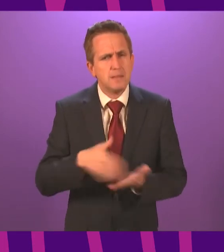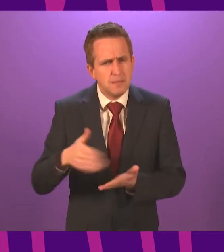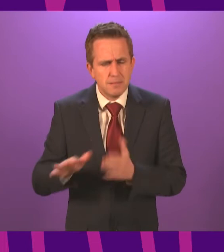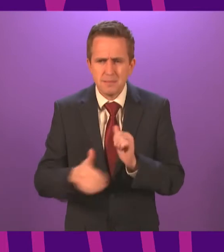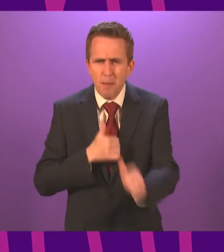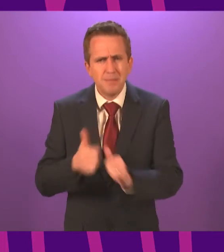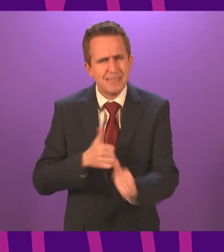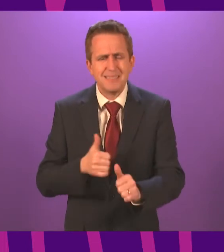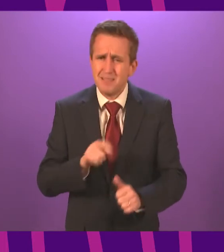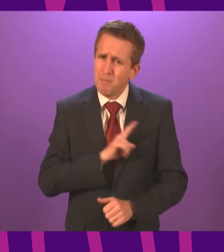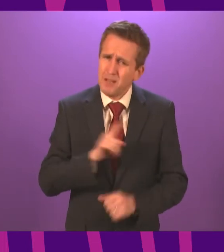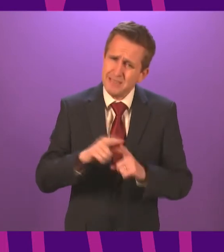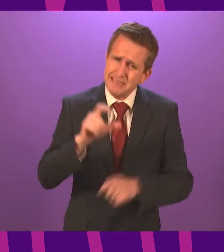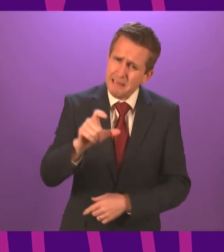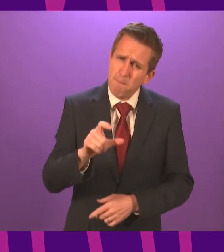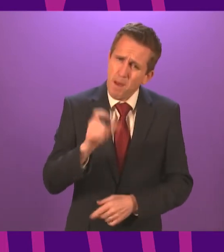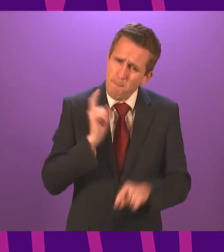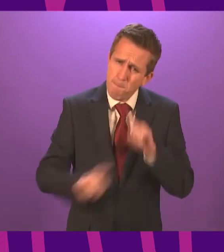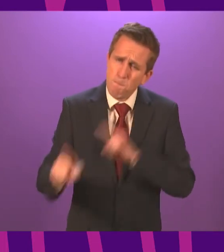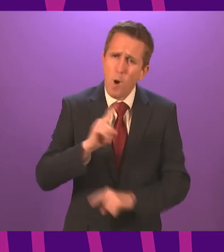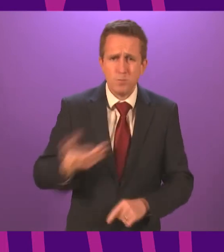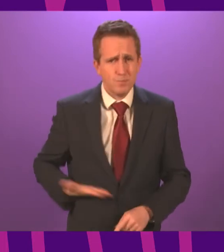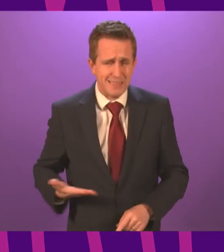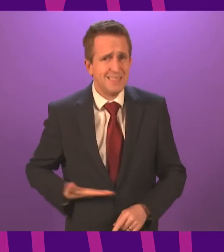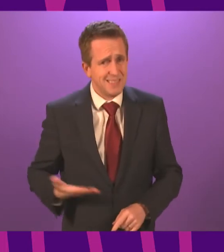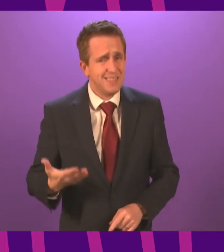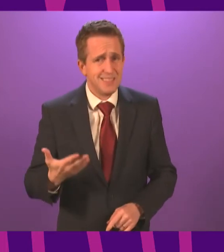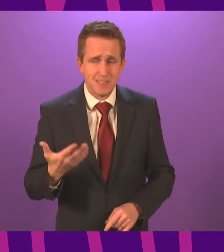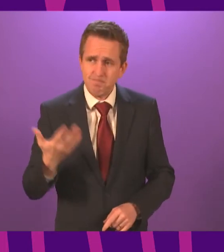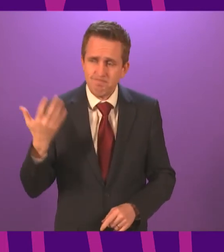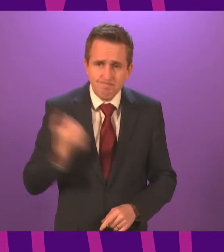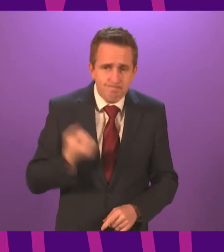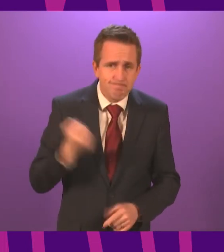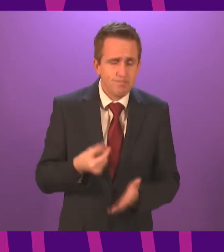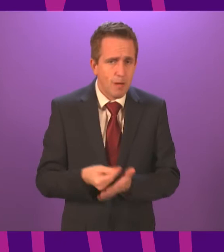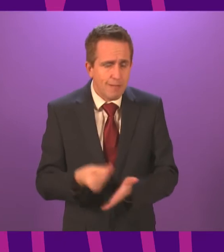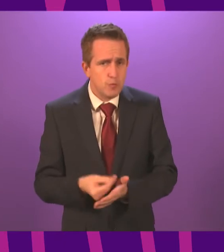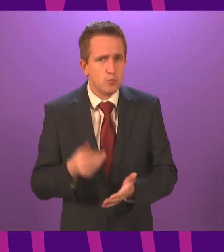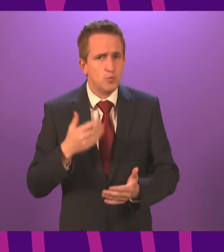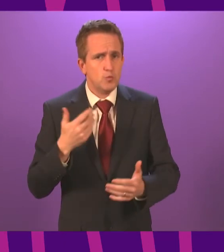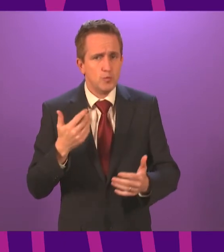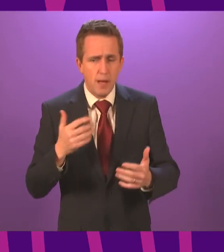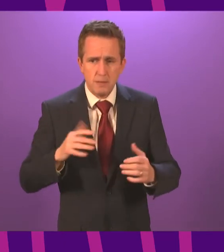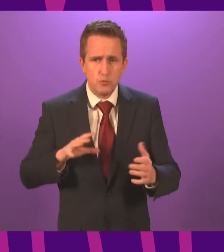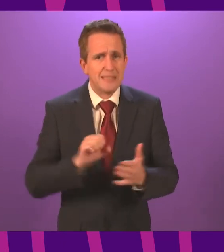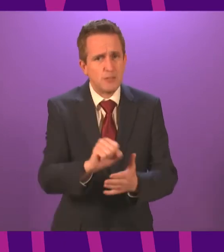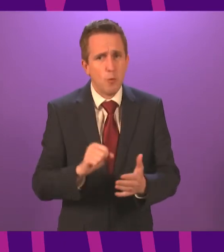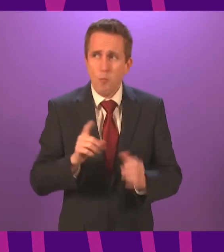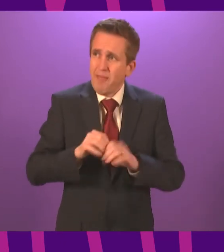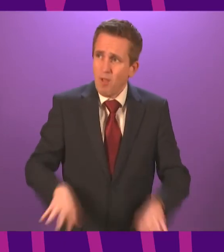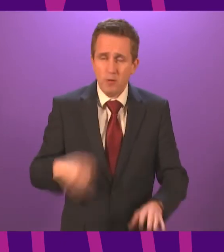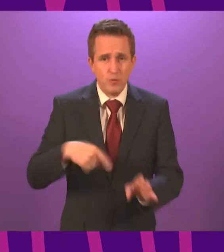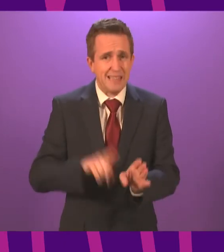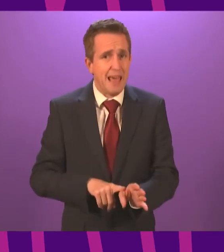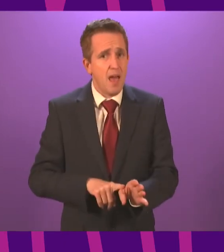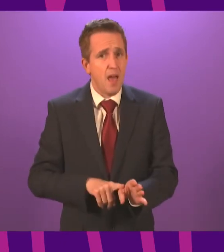point. December is a month of which many of those businesses will make up what they've lost.